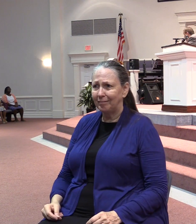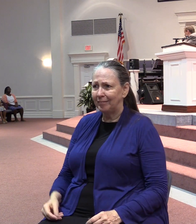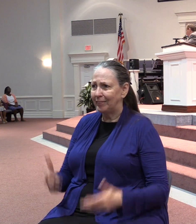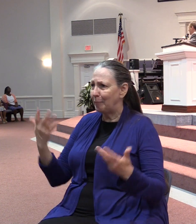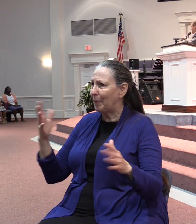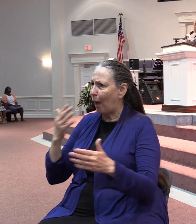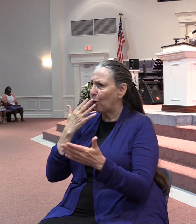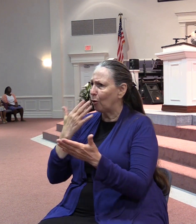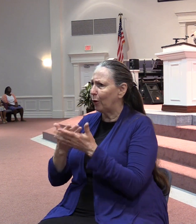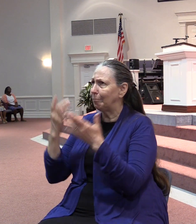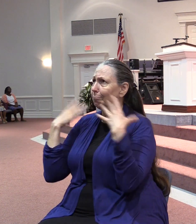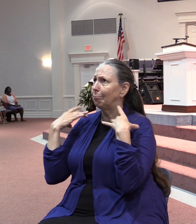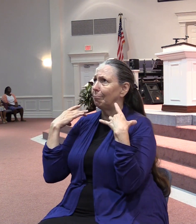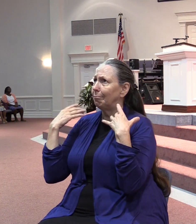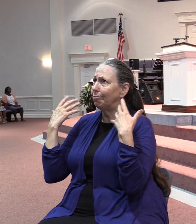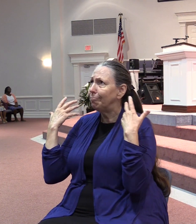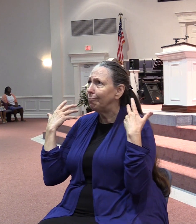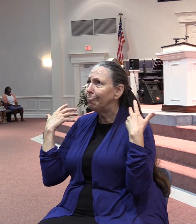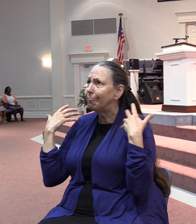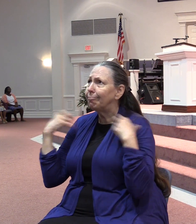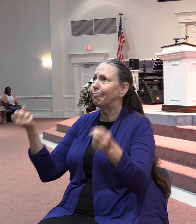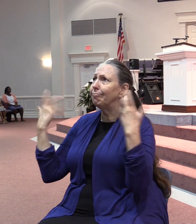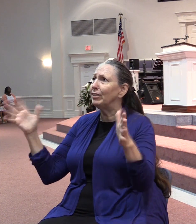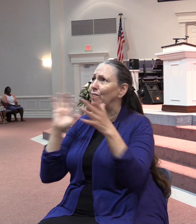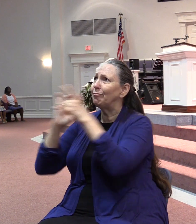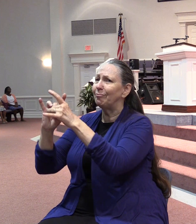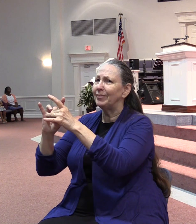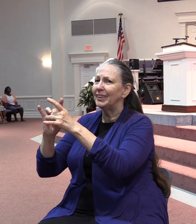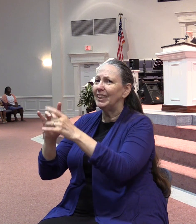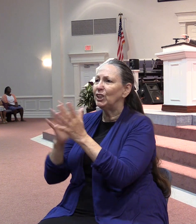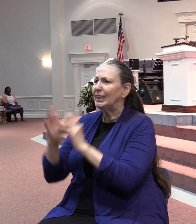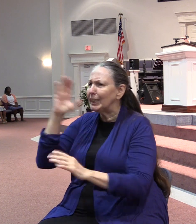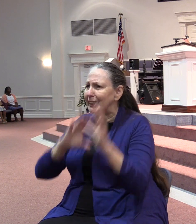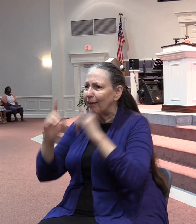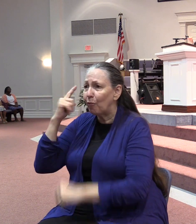well people. He said, I come to seek and save those which are.